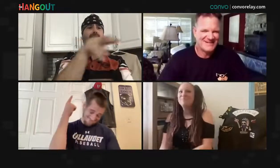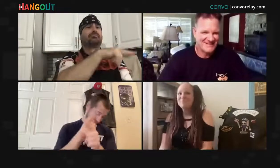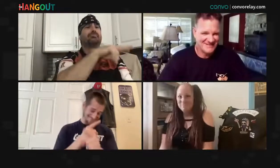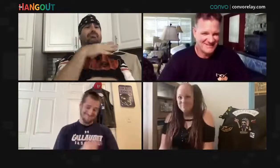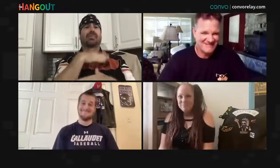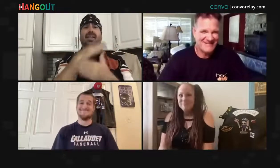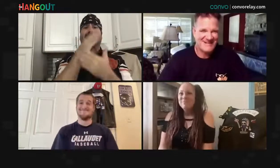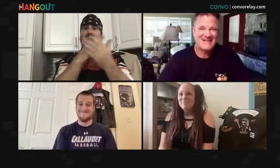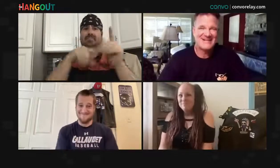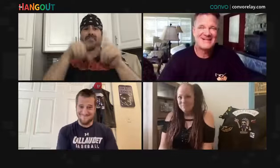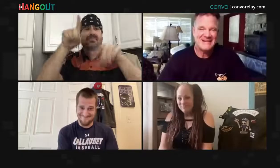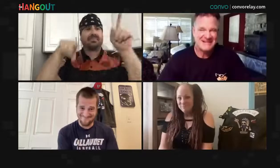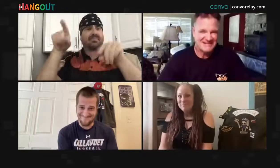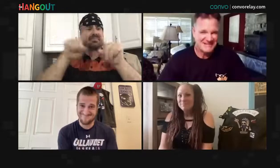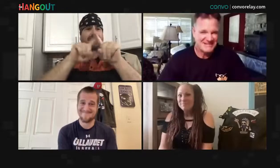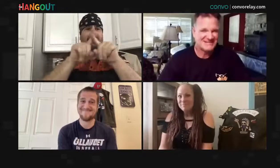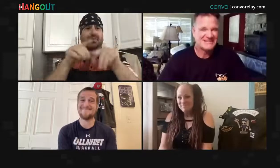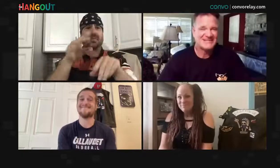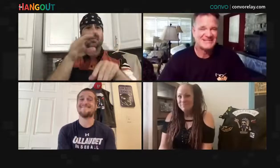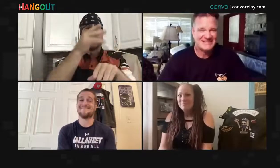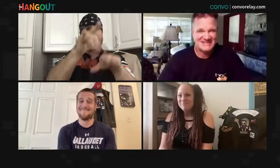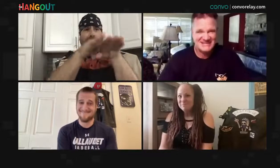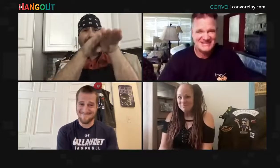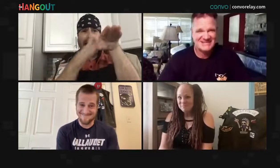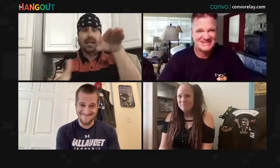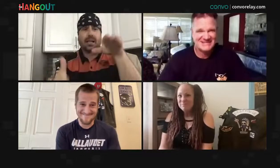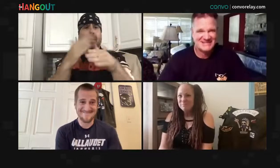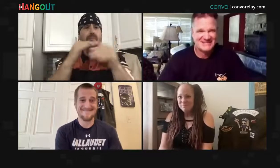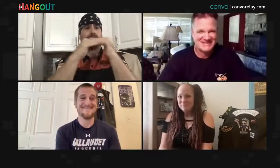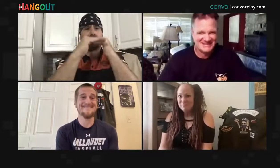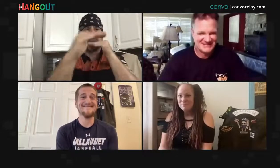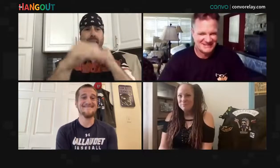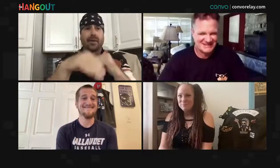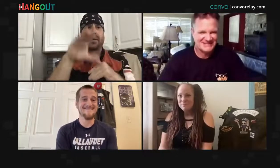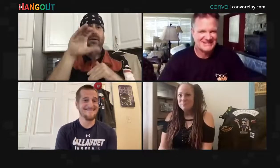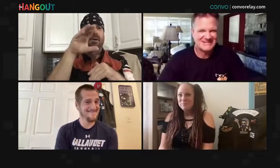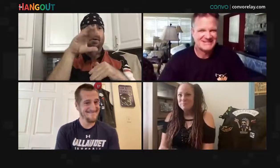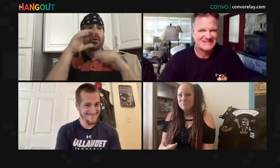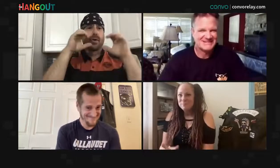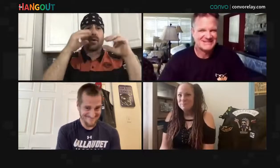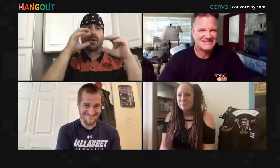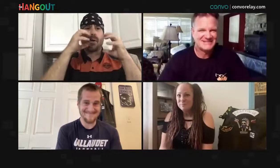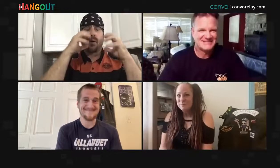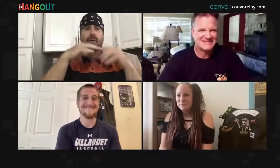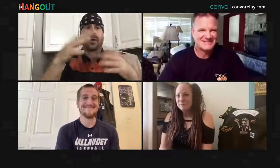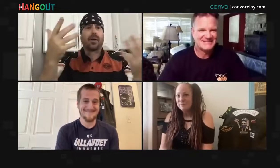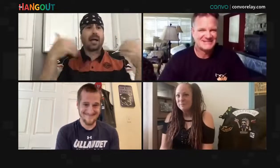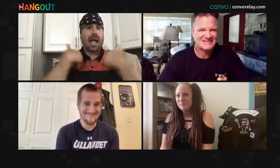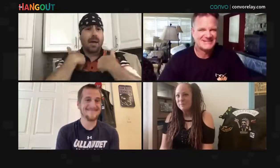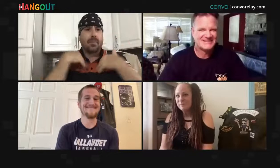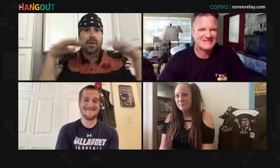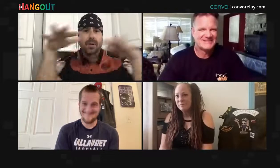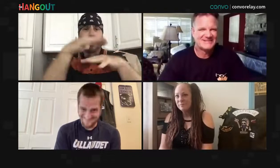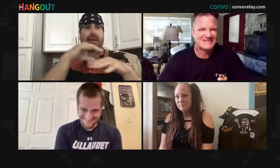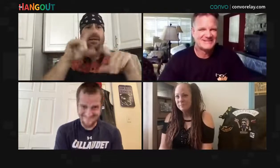Yeah. open, you can see far distances. So it varies across states to state. Some places have hills, some places have